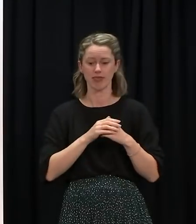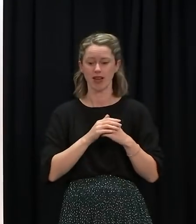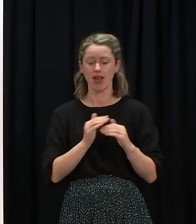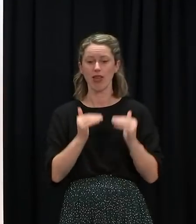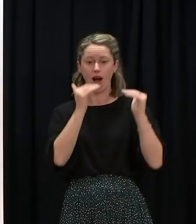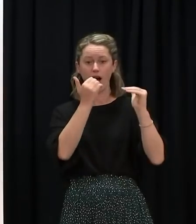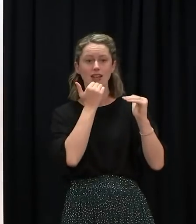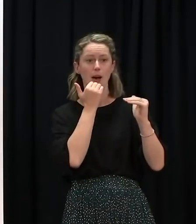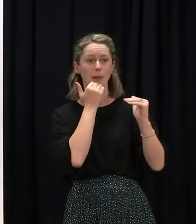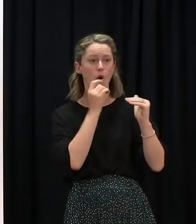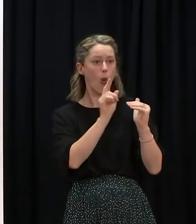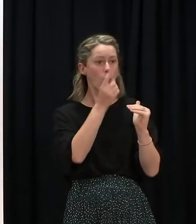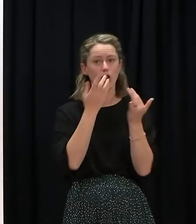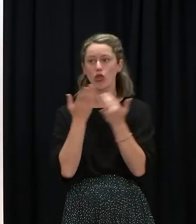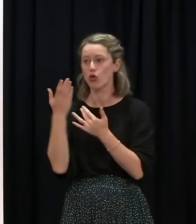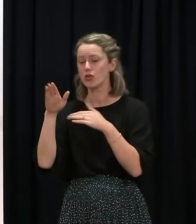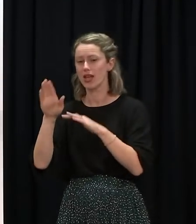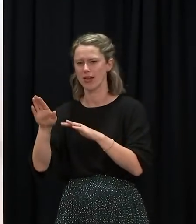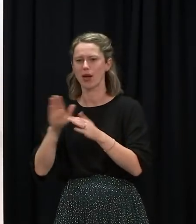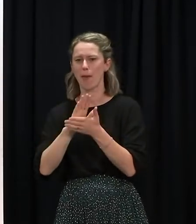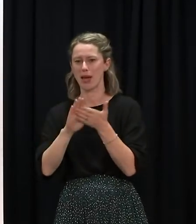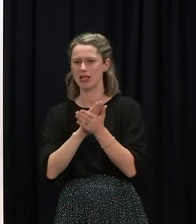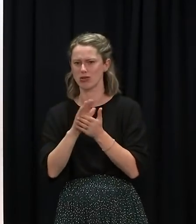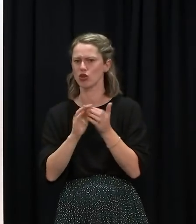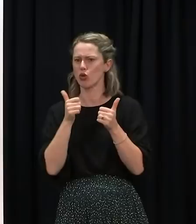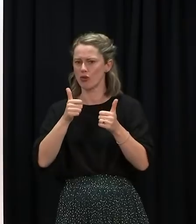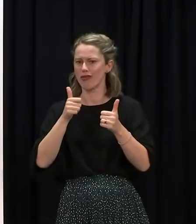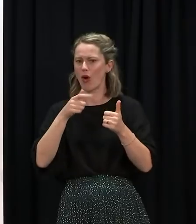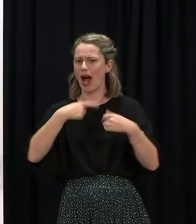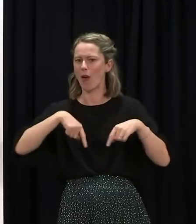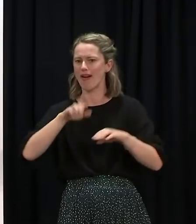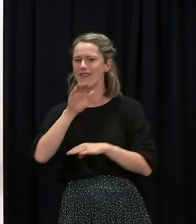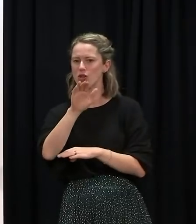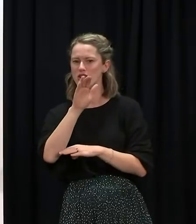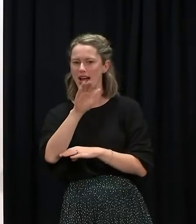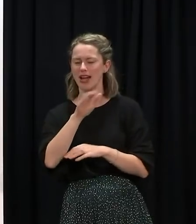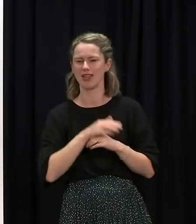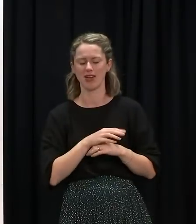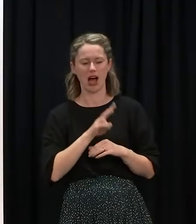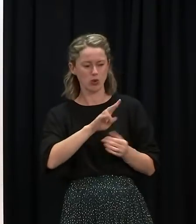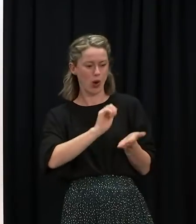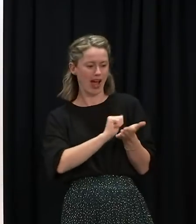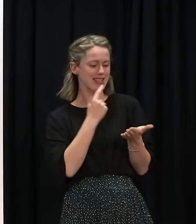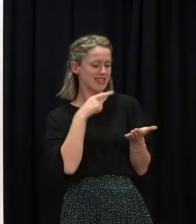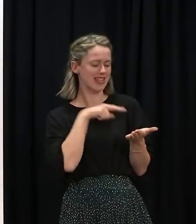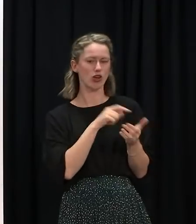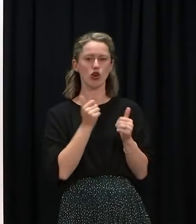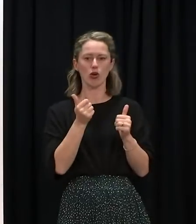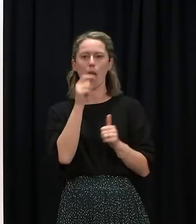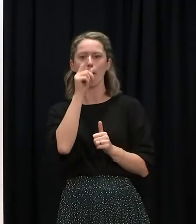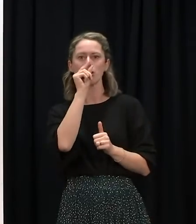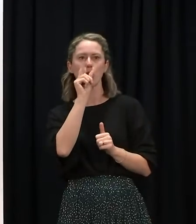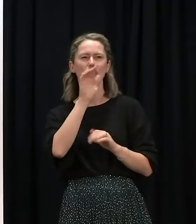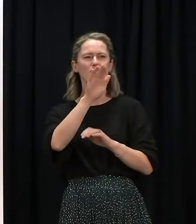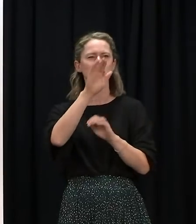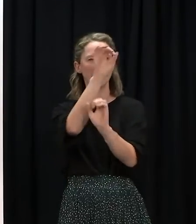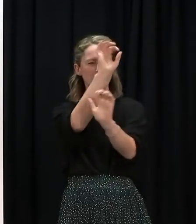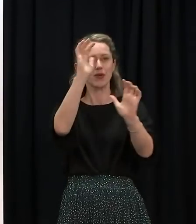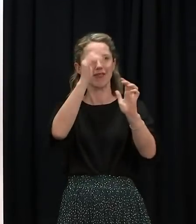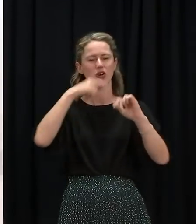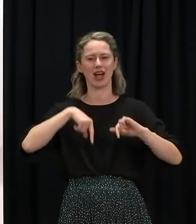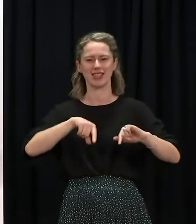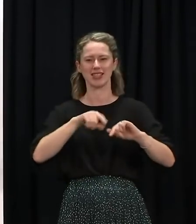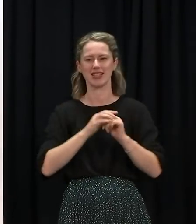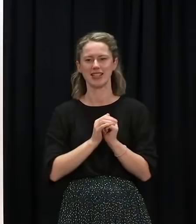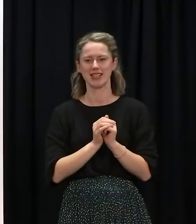not just in Auckland but across the country, the greater our possibilities. I do believe I saw that on an advertisement somewhere. There's a reason that we're telling people that, because